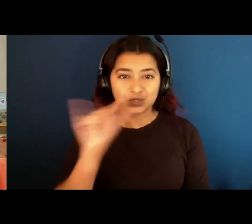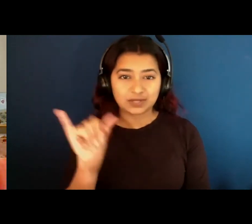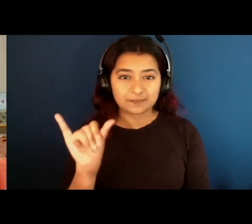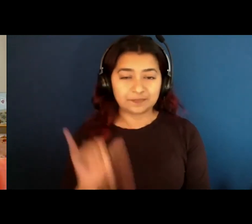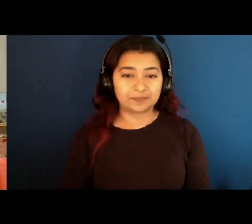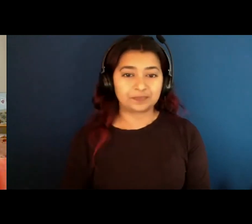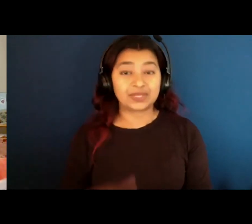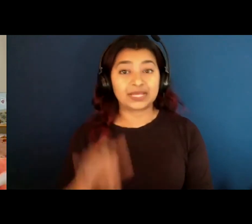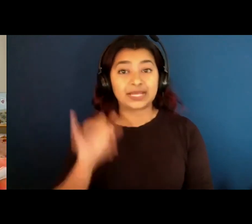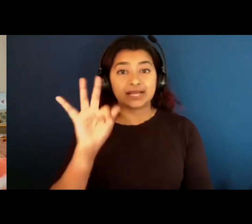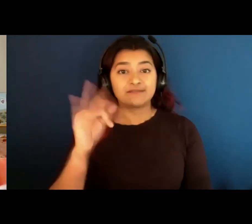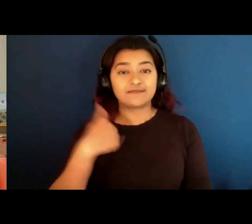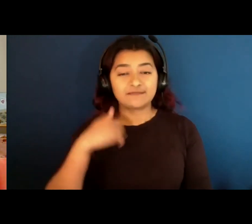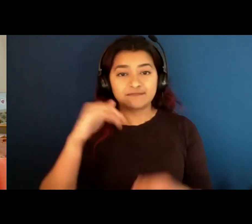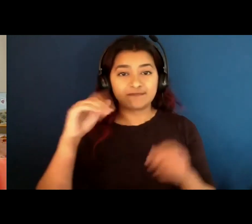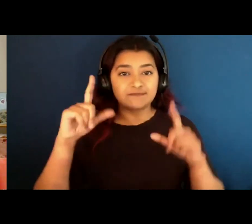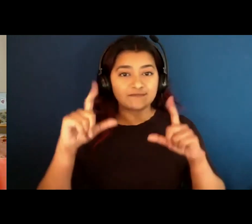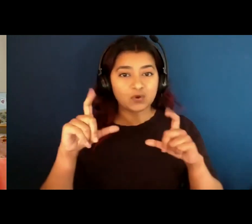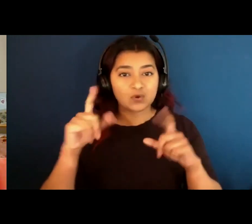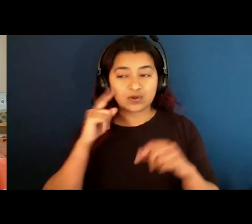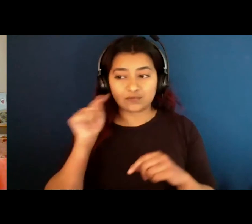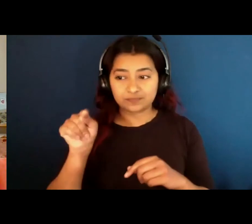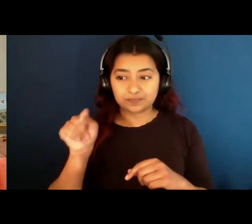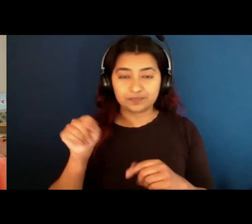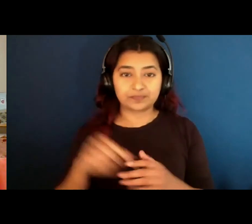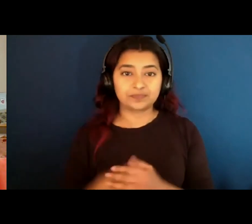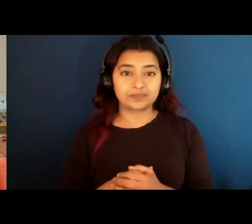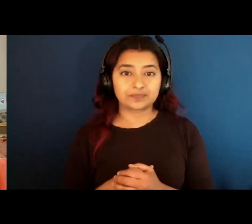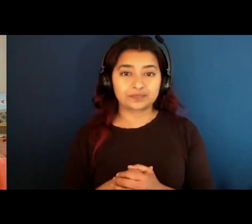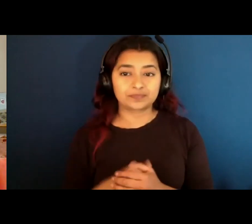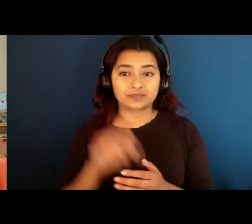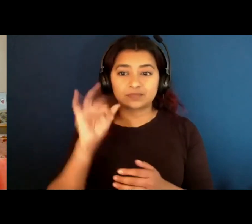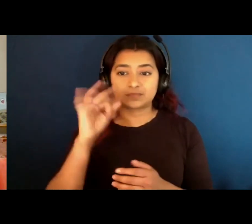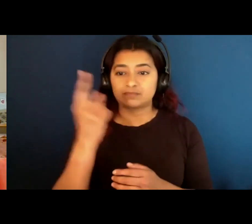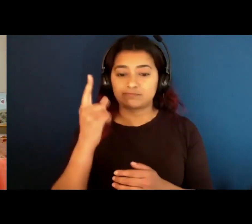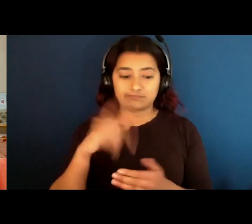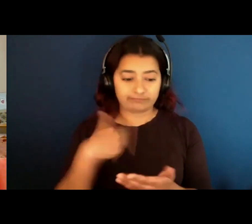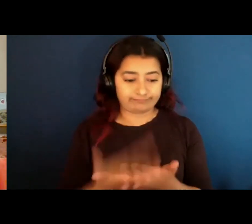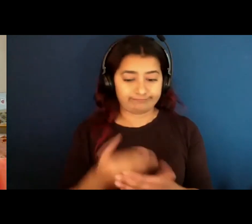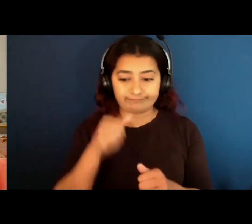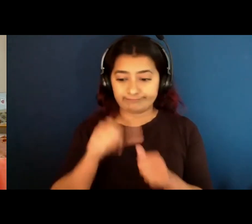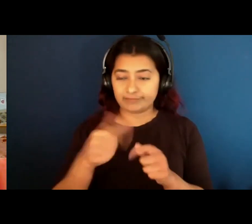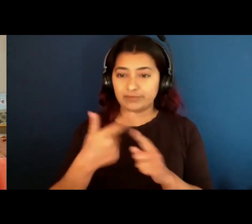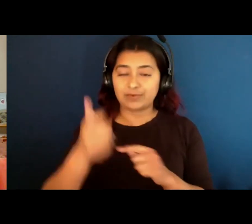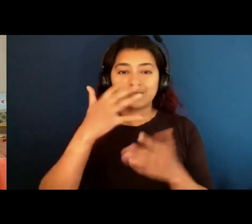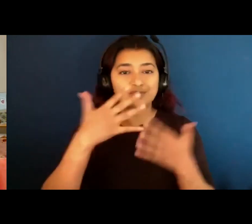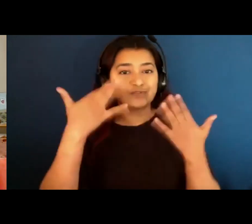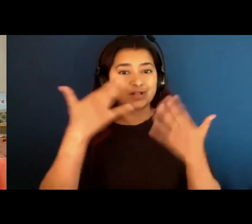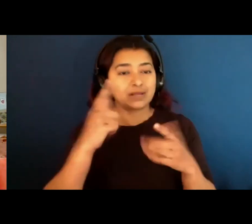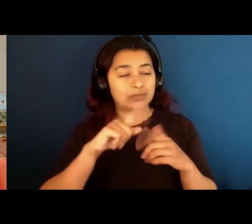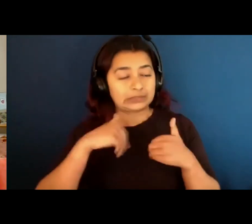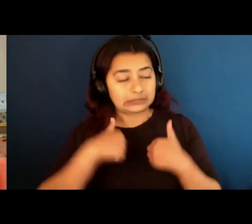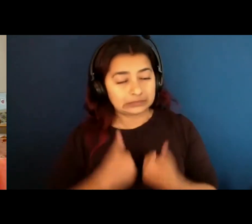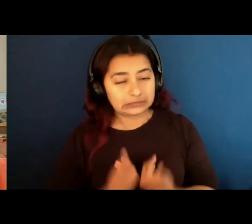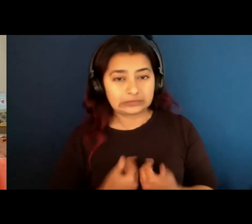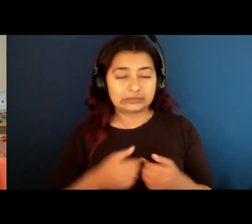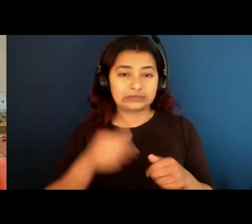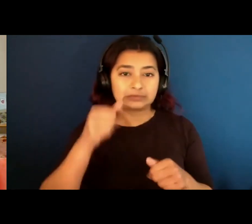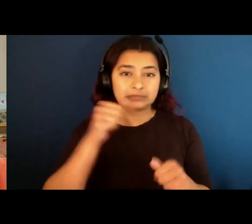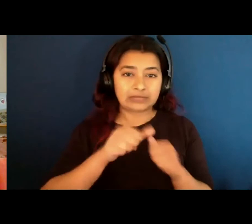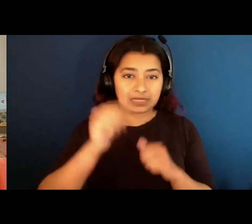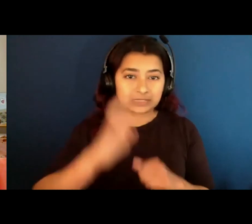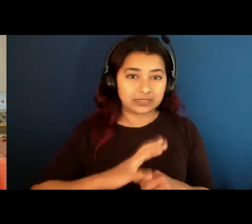If I had a photograph of Yanga, if one arrived in the mail from a friendly but weary postman in a long,